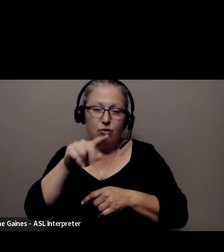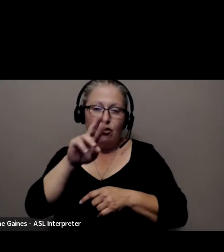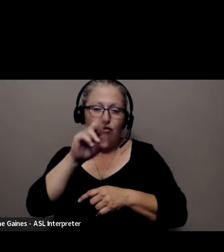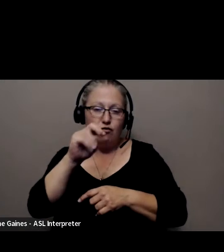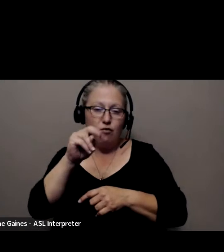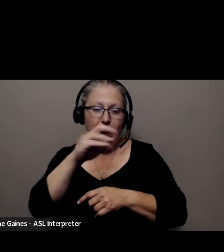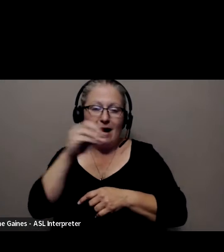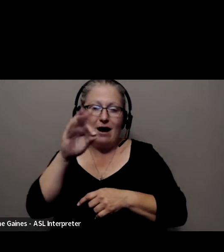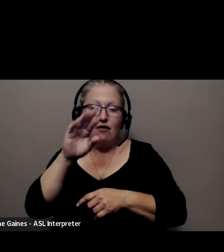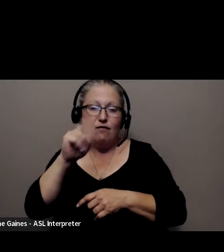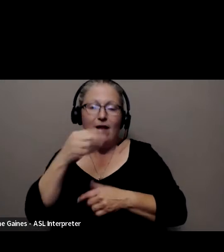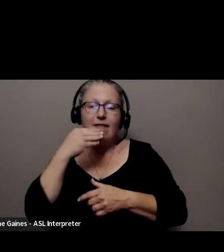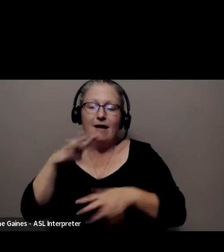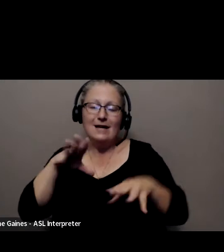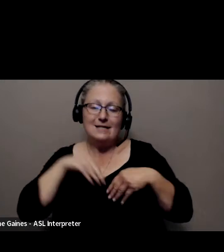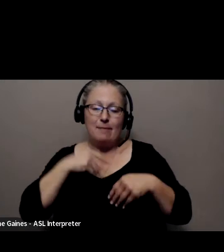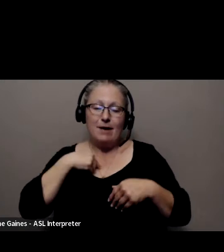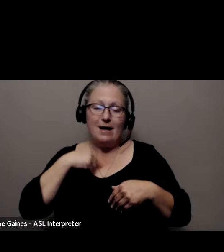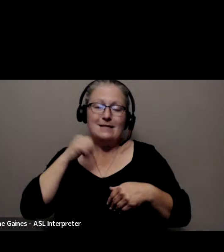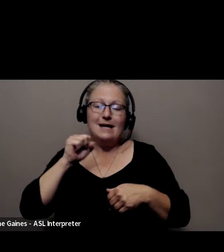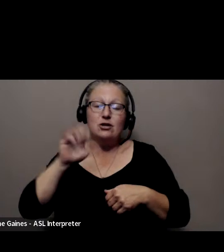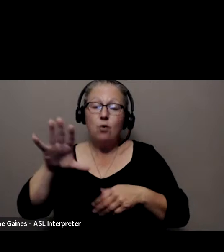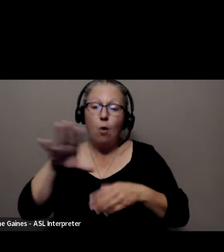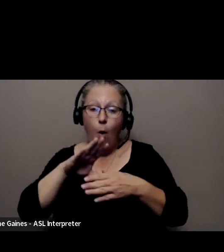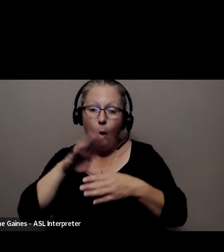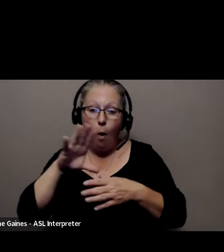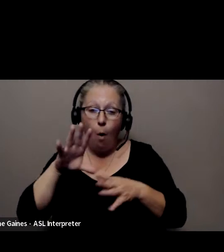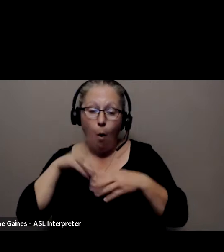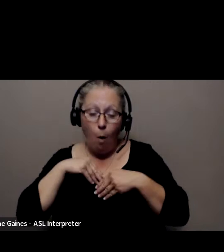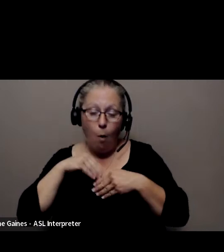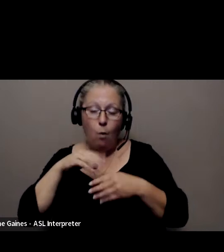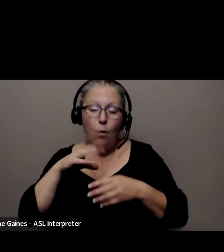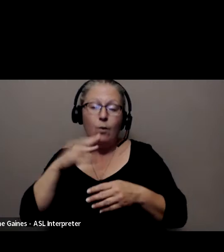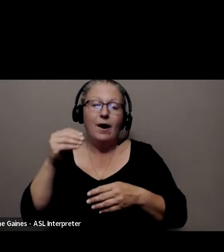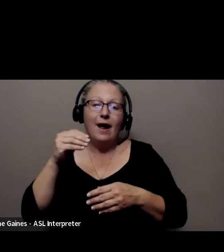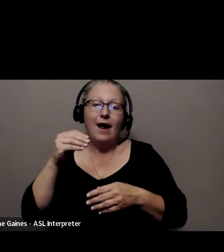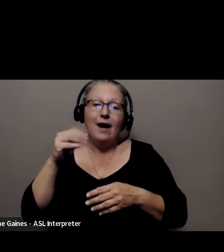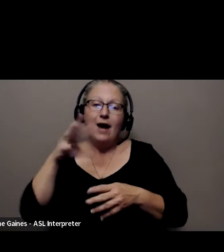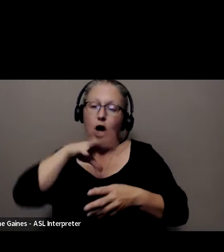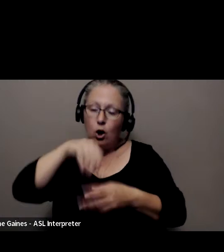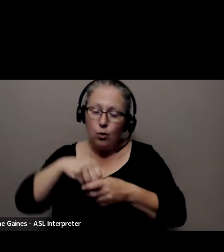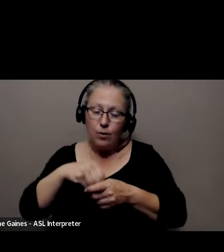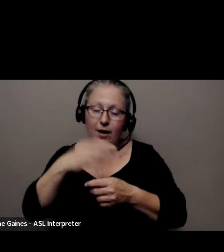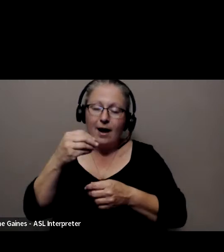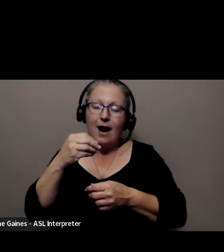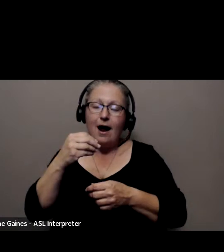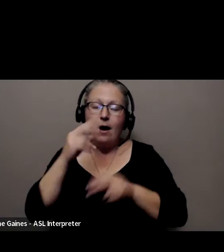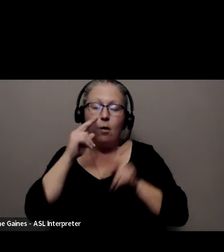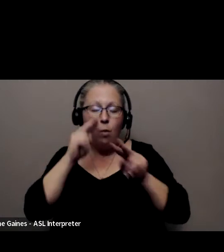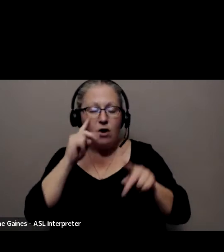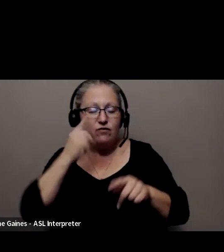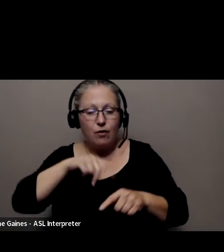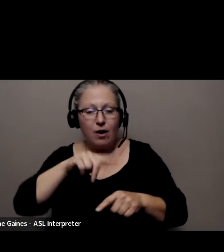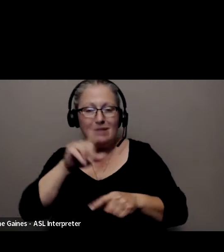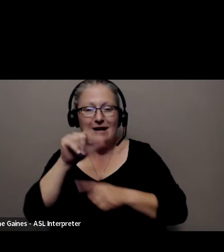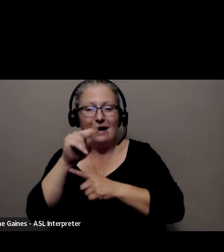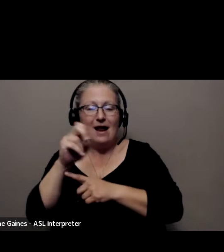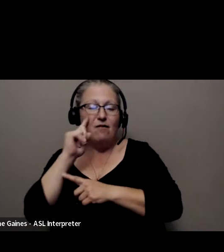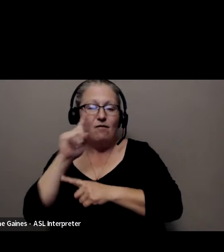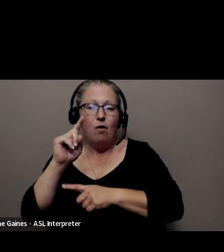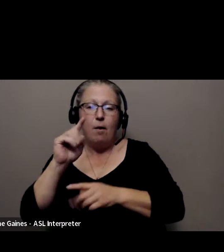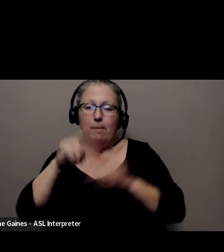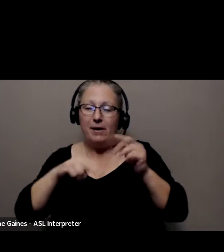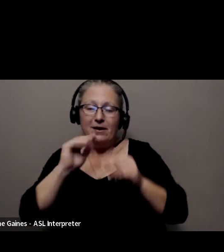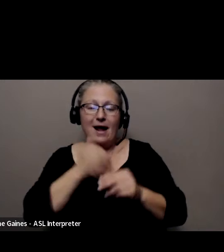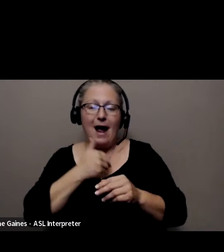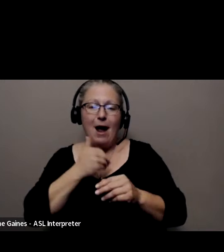Fred, thank you for accepting us as your own, for being inclusive and looking out for us. Elaine for building our master schedule all these